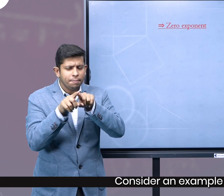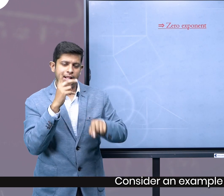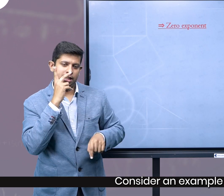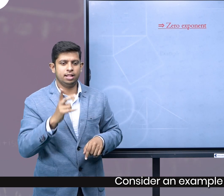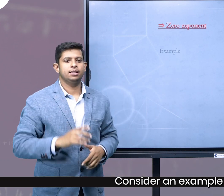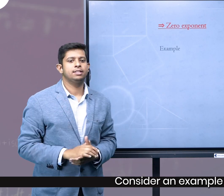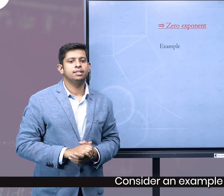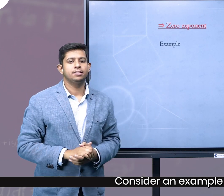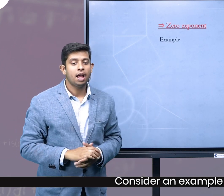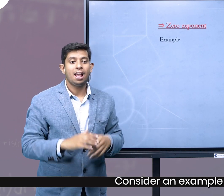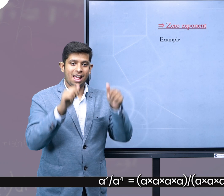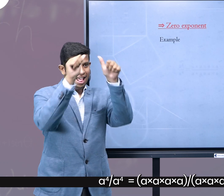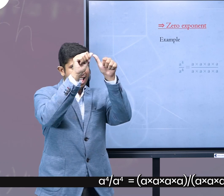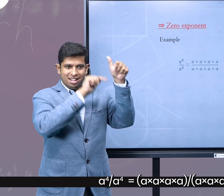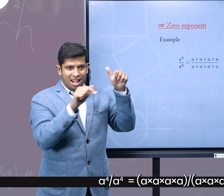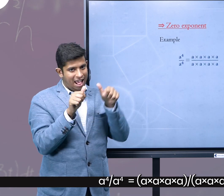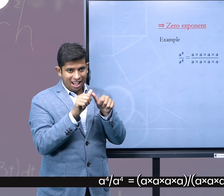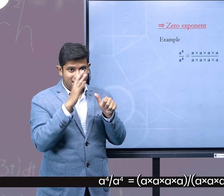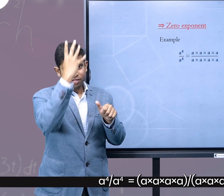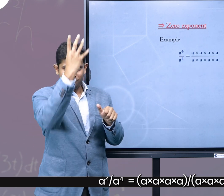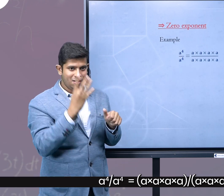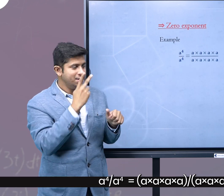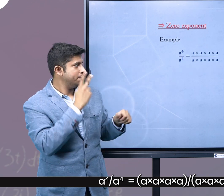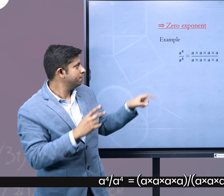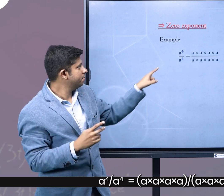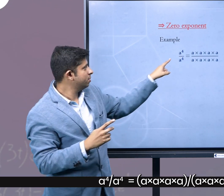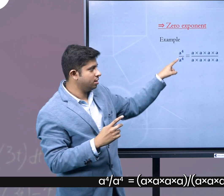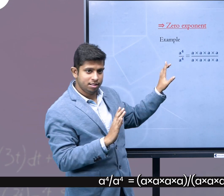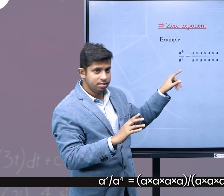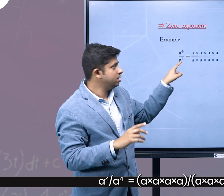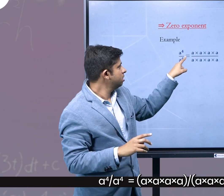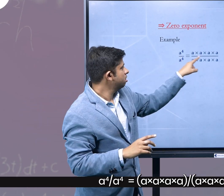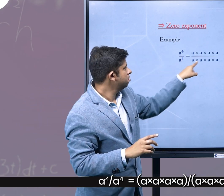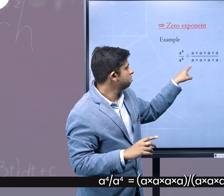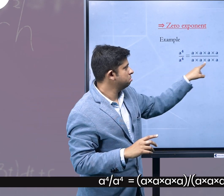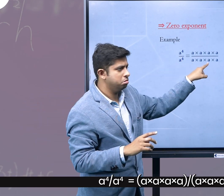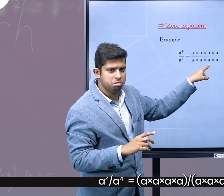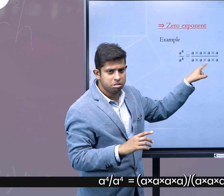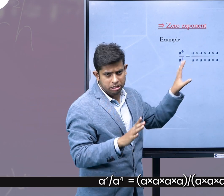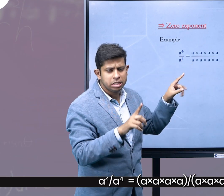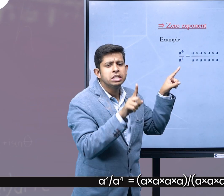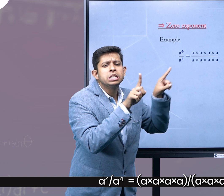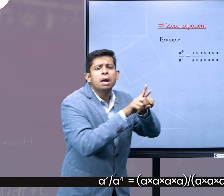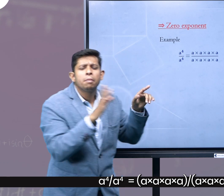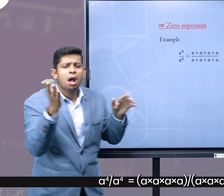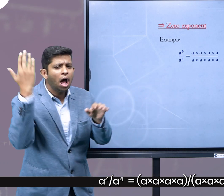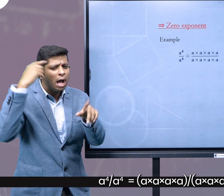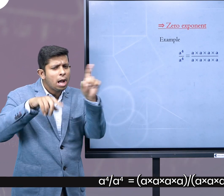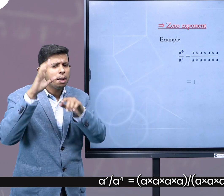Consider an example. A to the power of 4 by a to the power of 4 is equal to a into a into a into a by a into a into a into